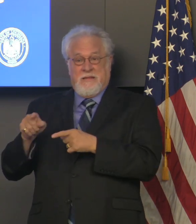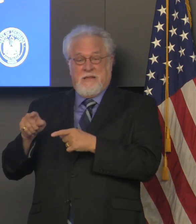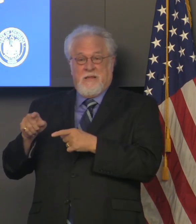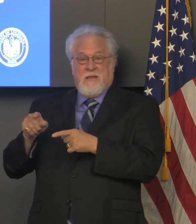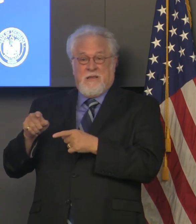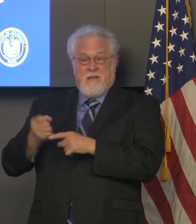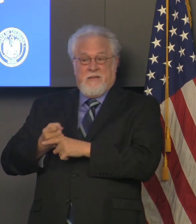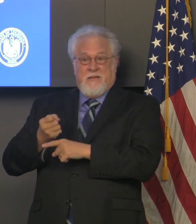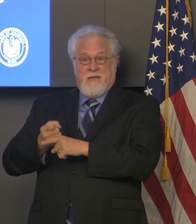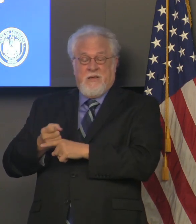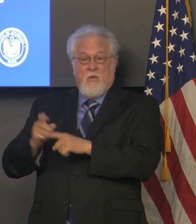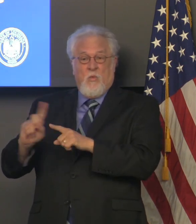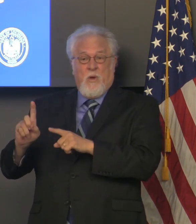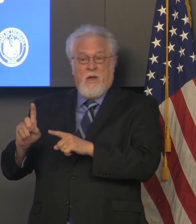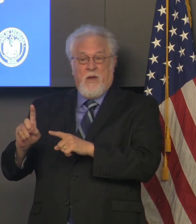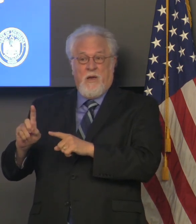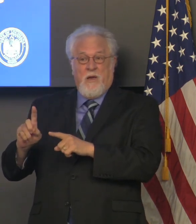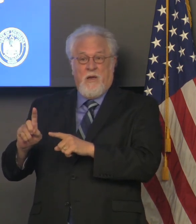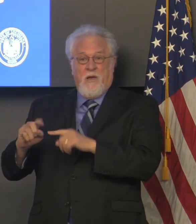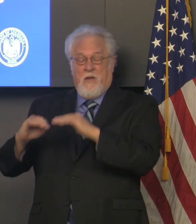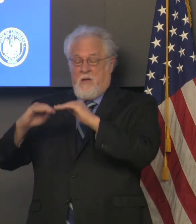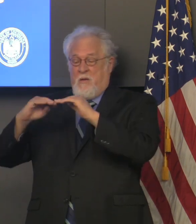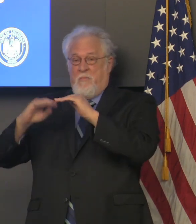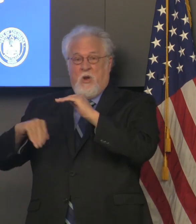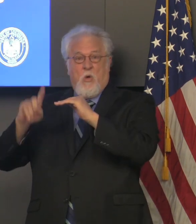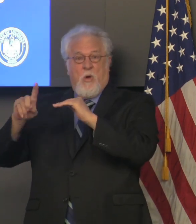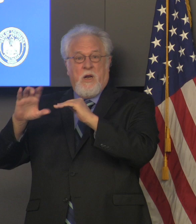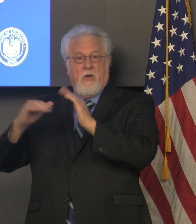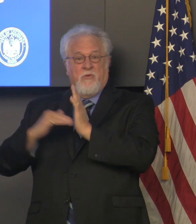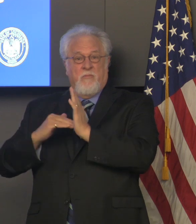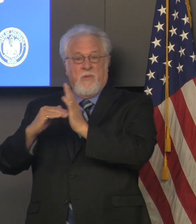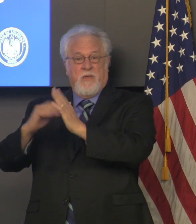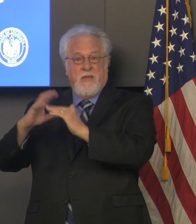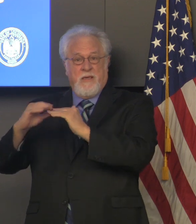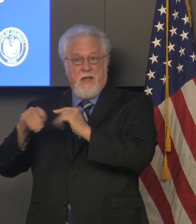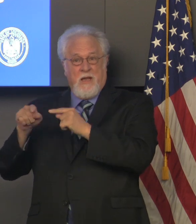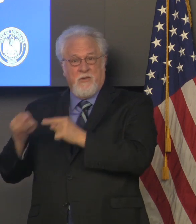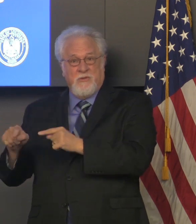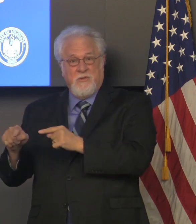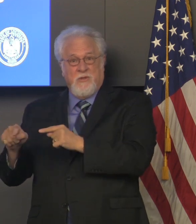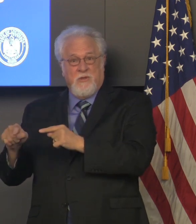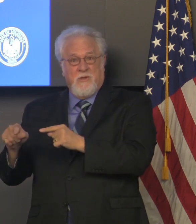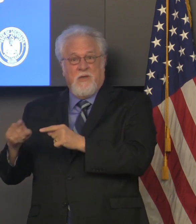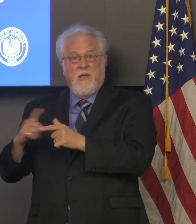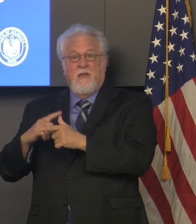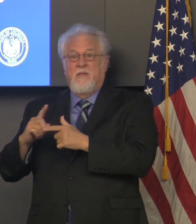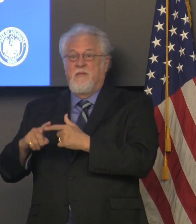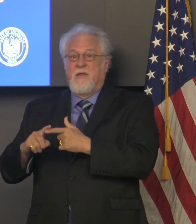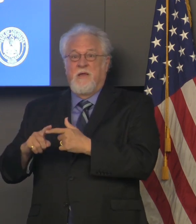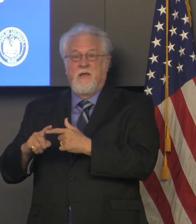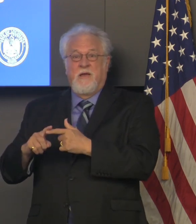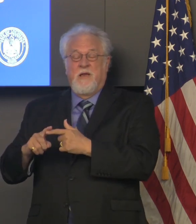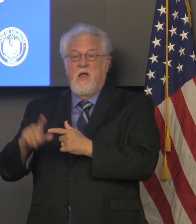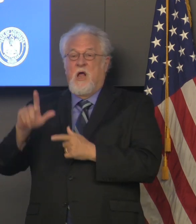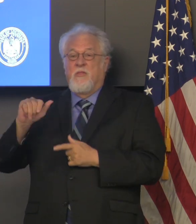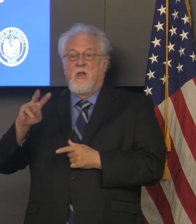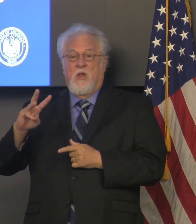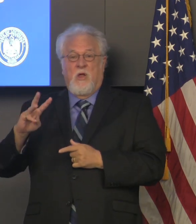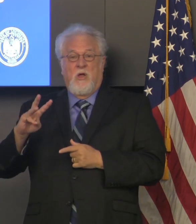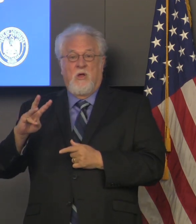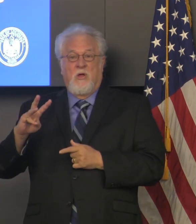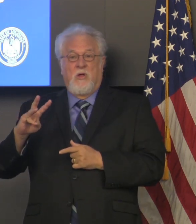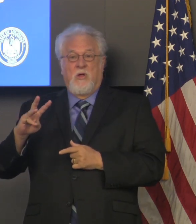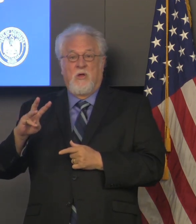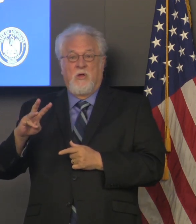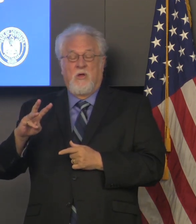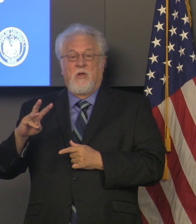where if you break below $100 million in the trust fund, then the law triggers